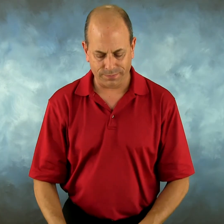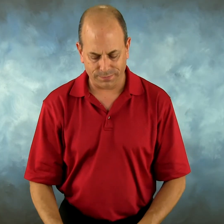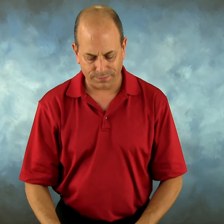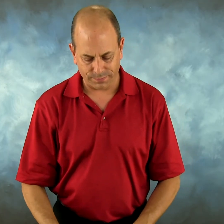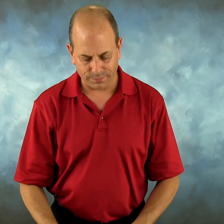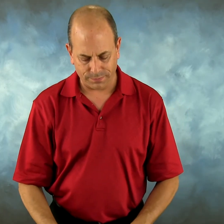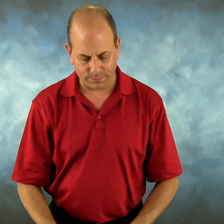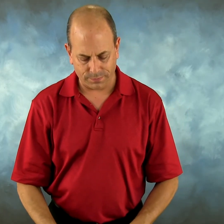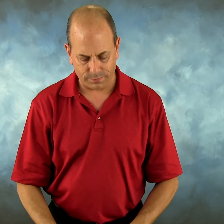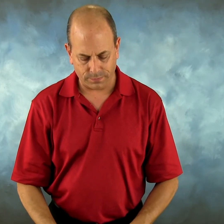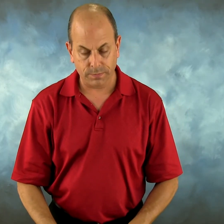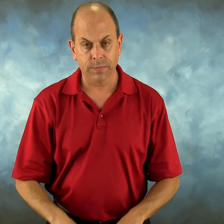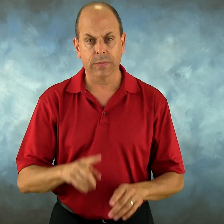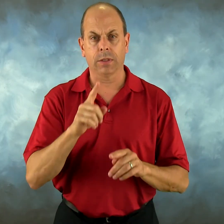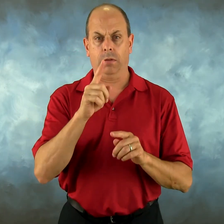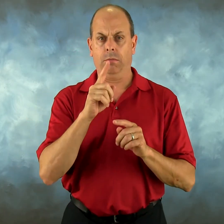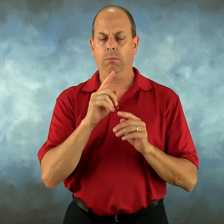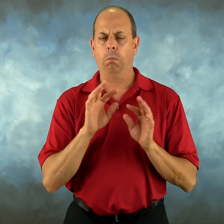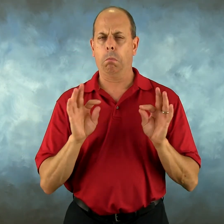of hearing loss.